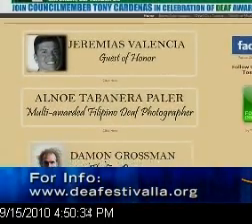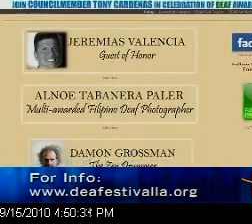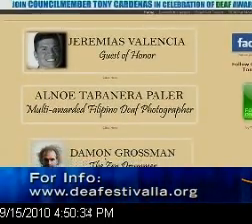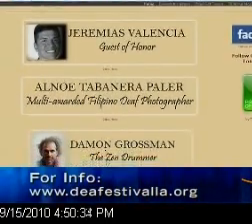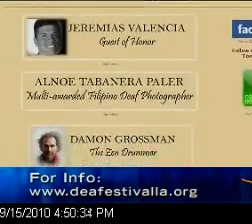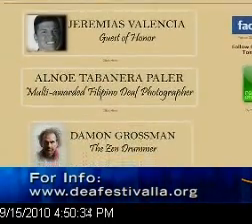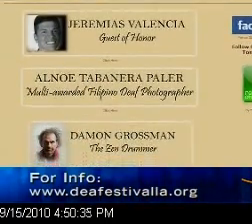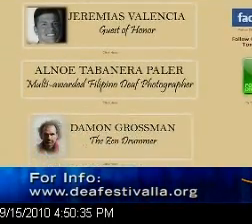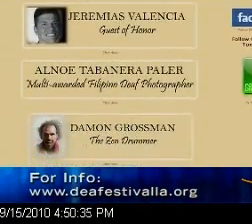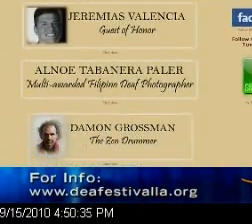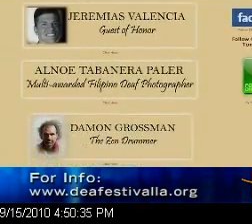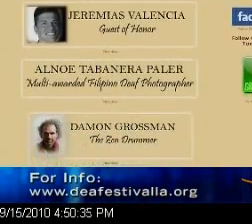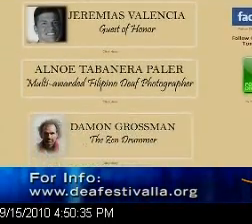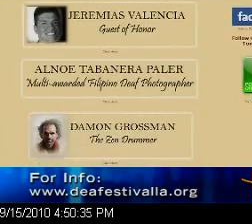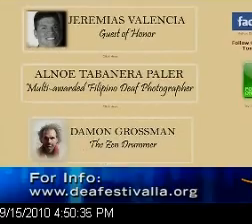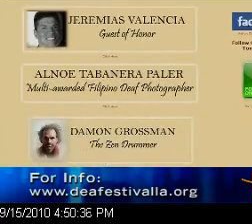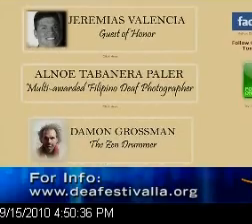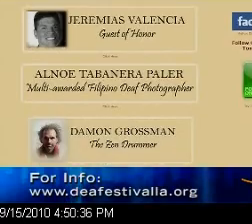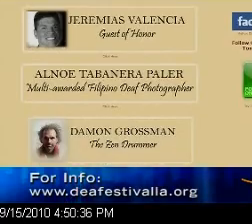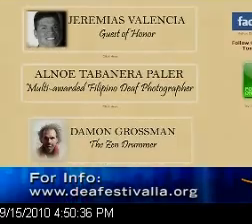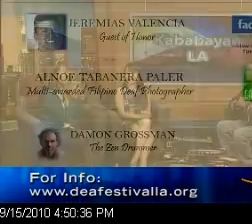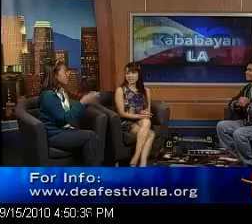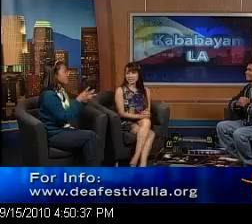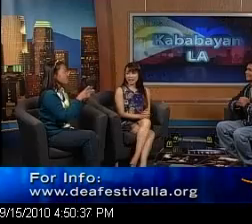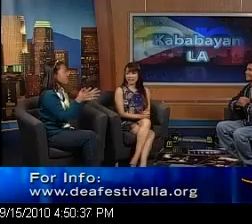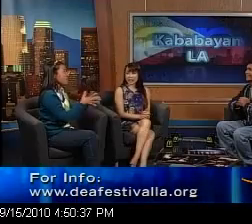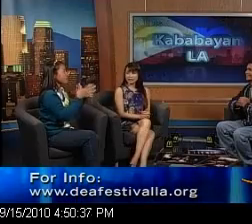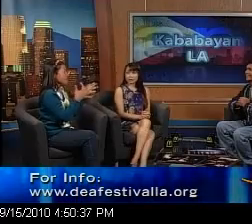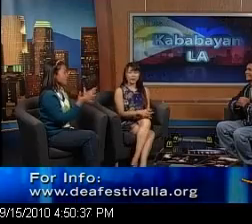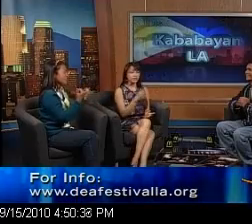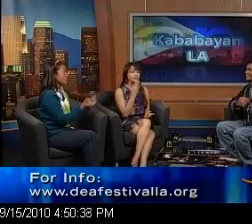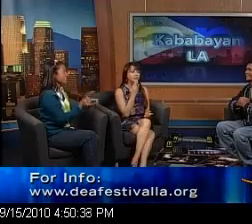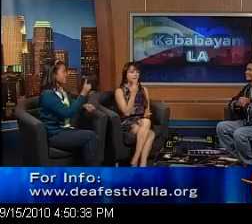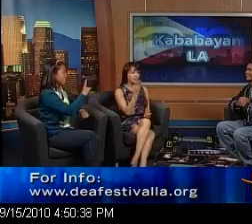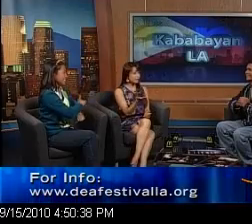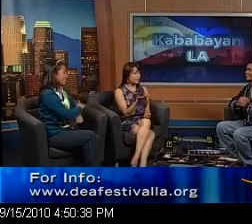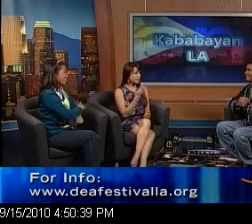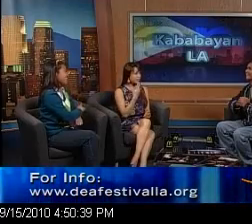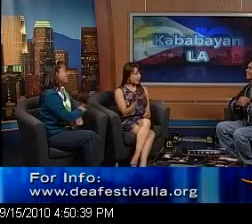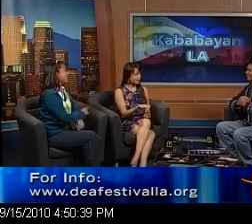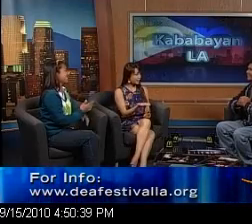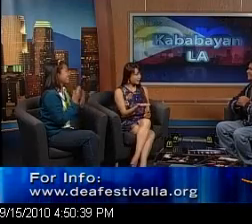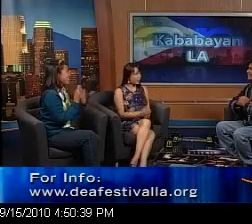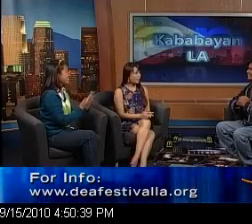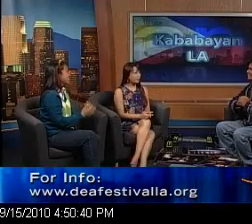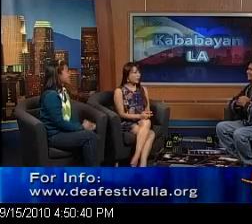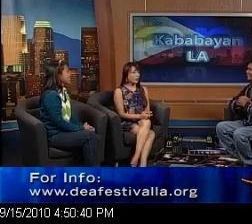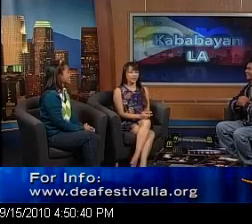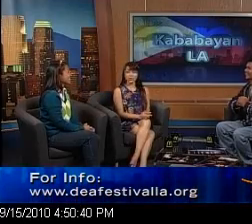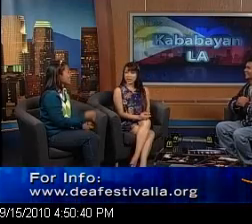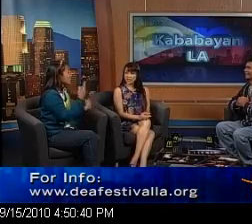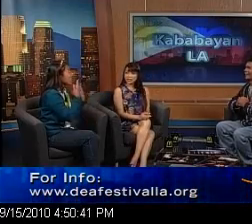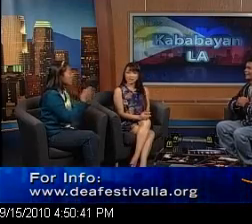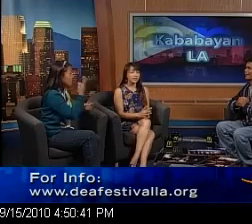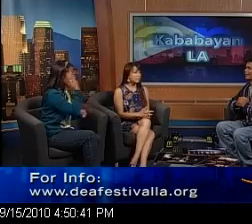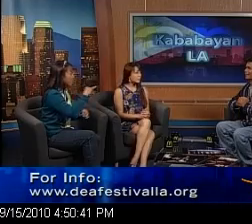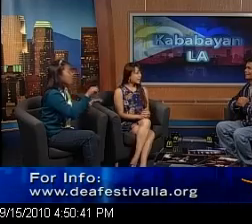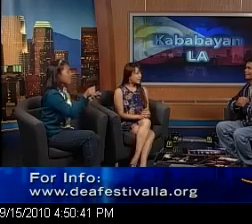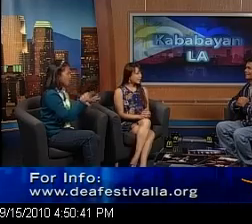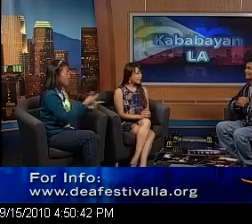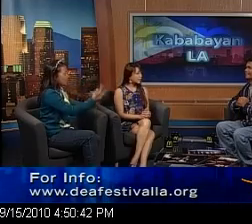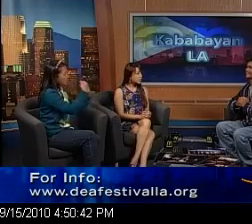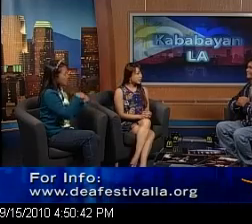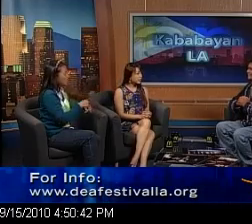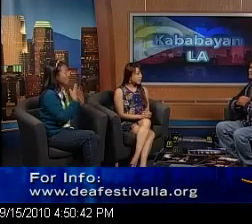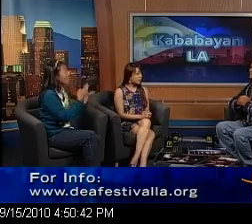Right? Love at first sight. So thank you so much today thank you, right? Yes. Thank you for joining us on